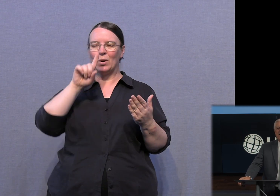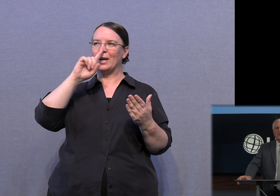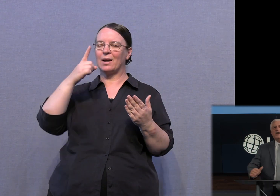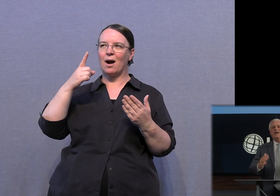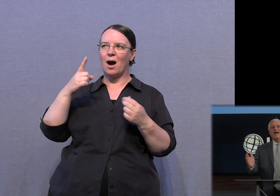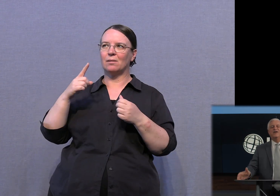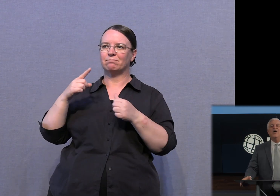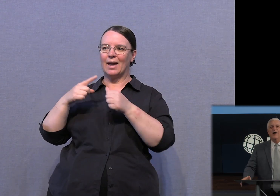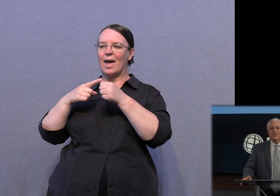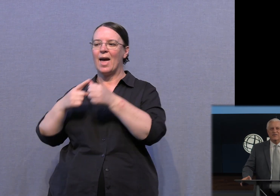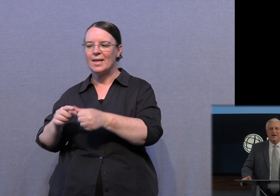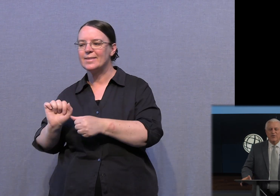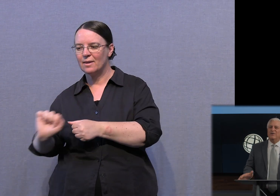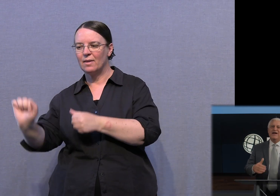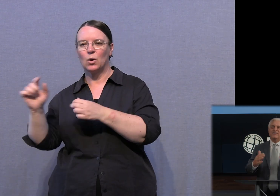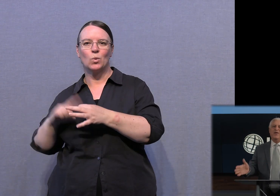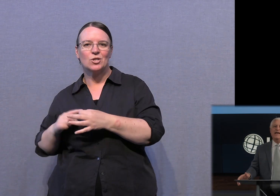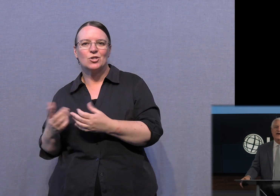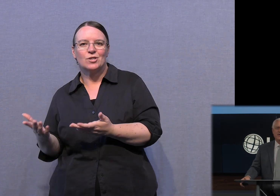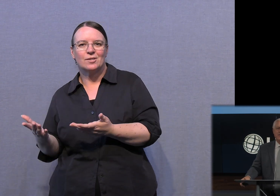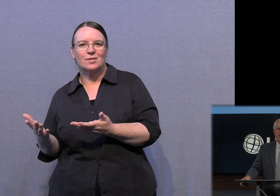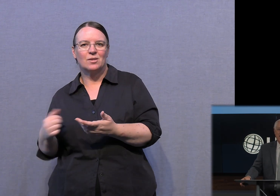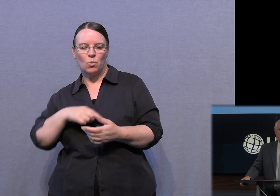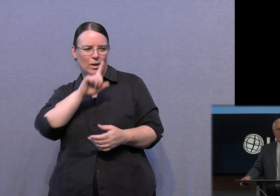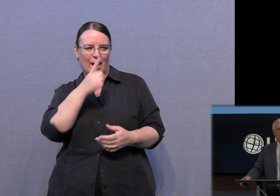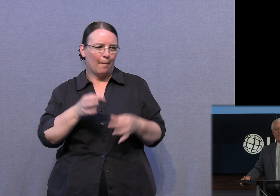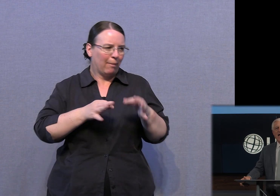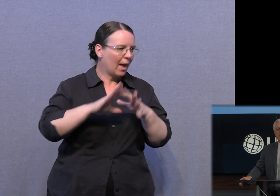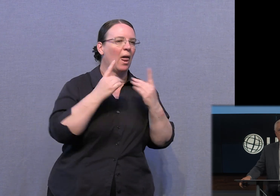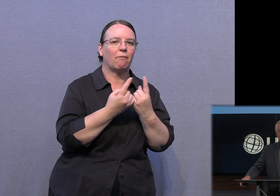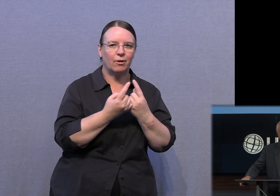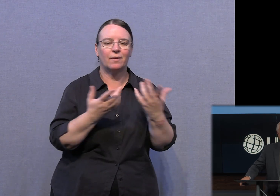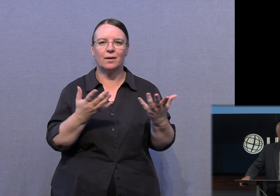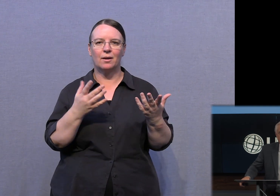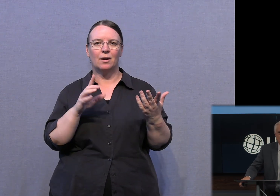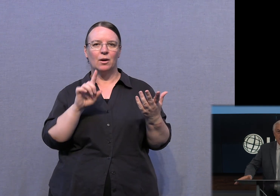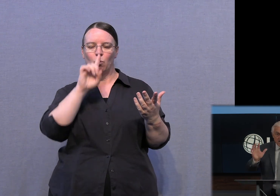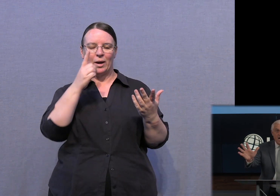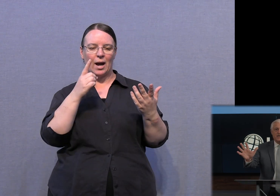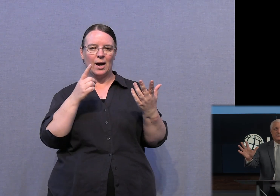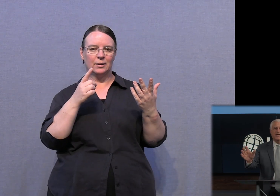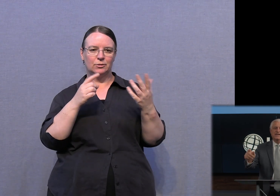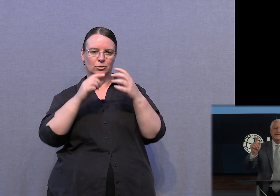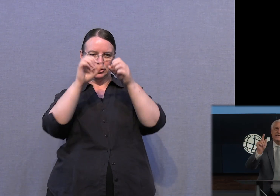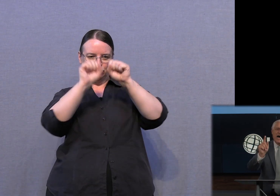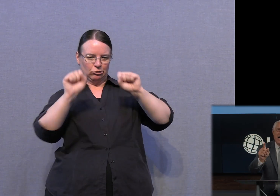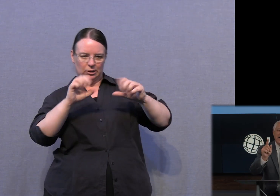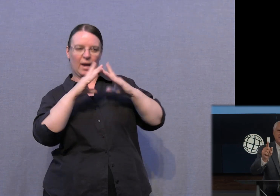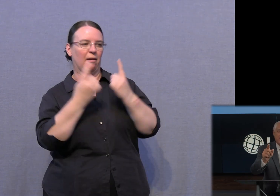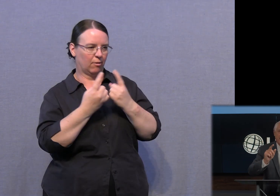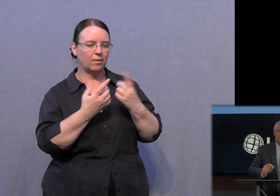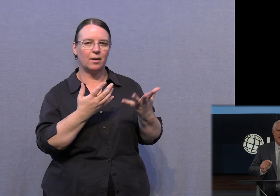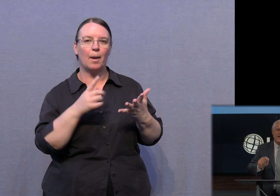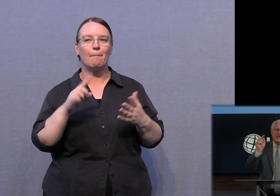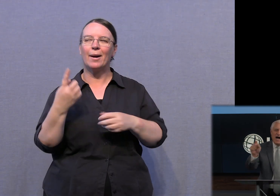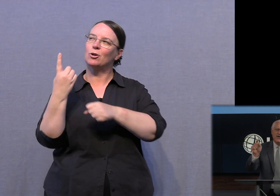okay. We don't have to know everything. We don't have to plan everything. We don't have to have a strategy for everything because God has